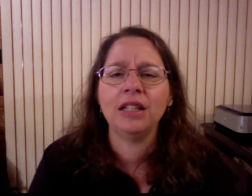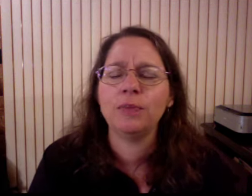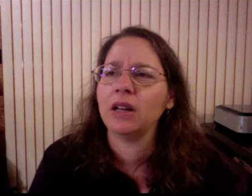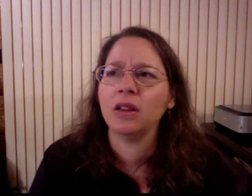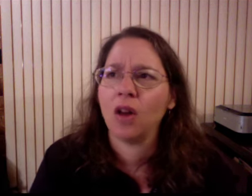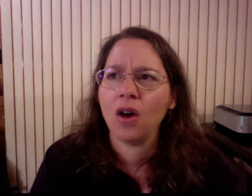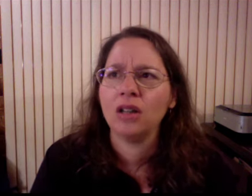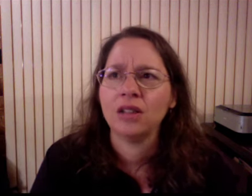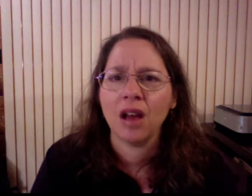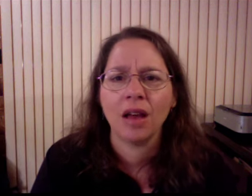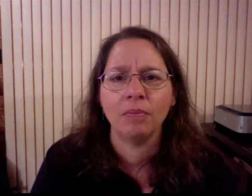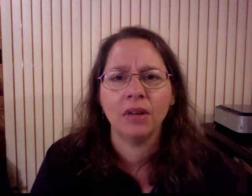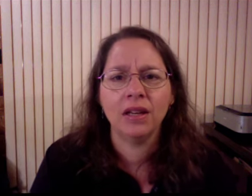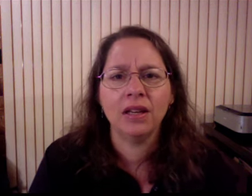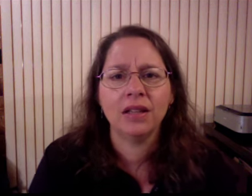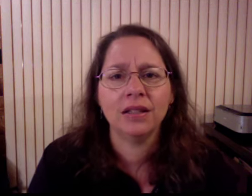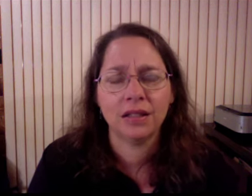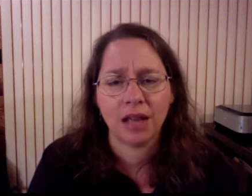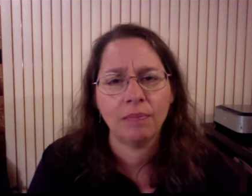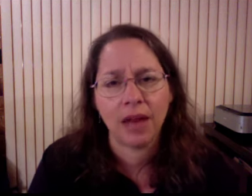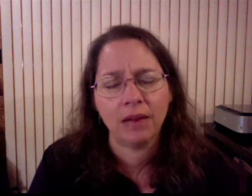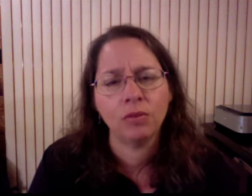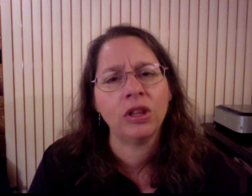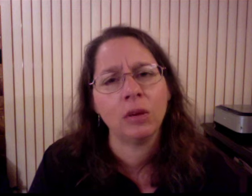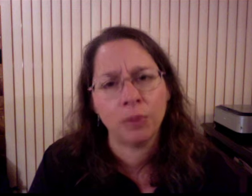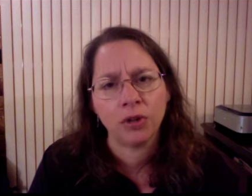been a long time since I met with a person."